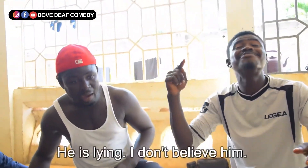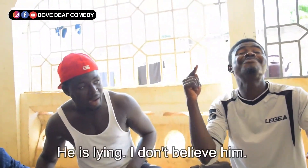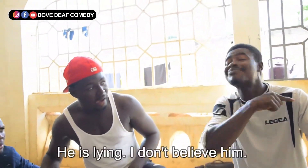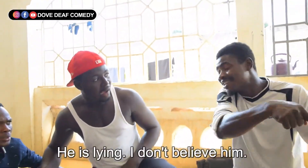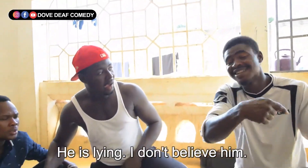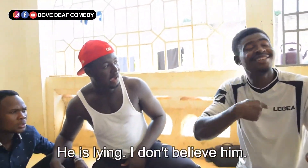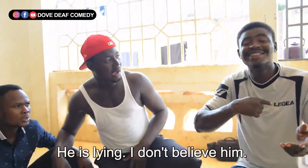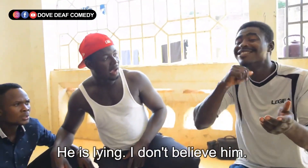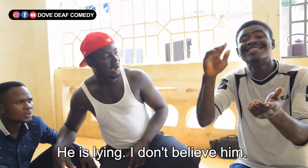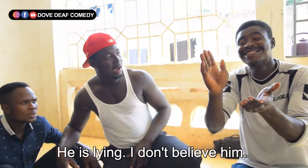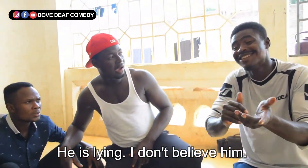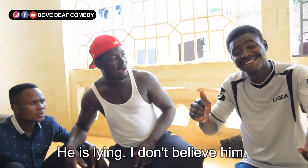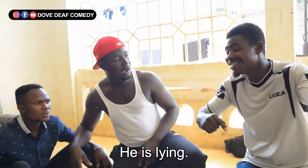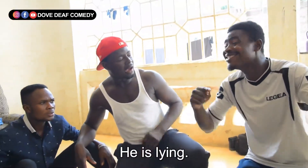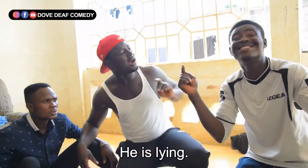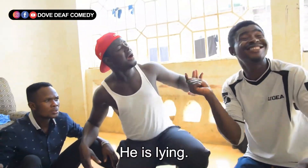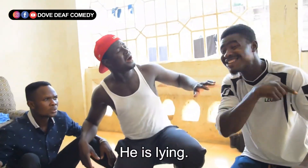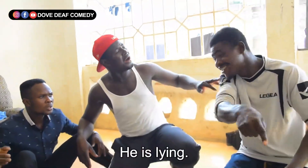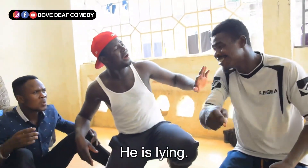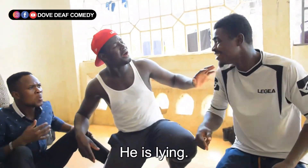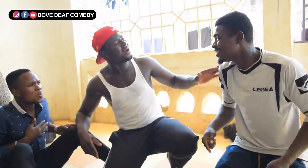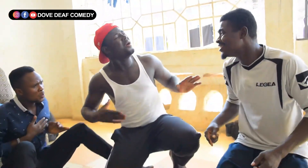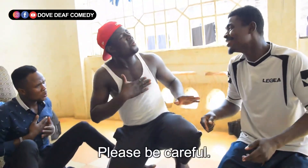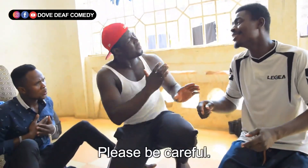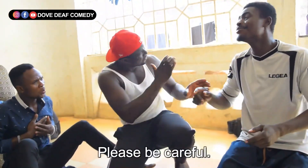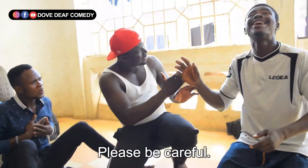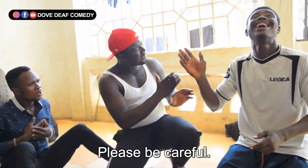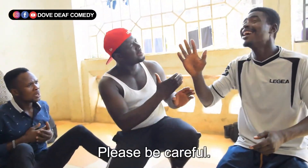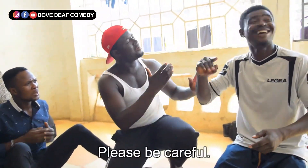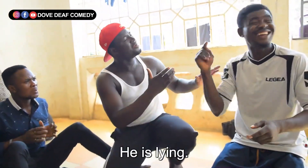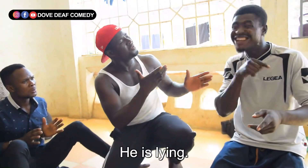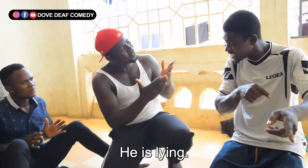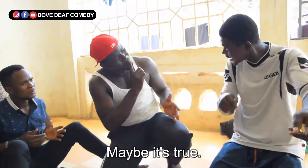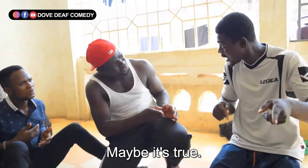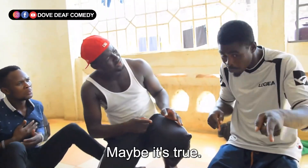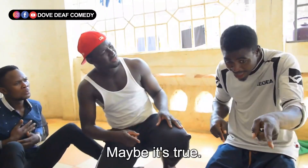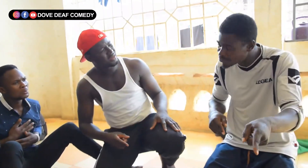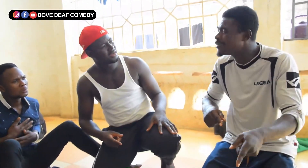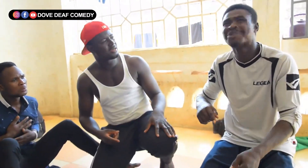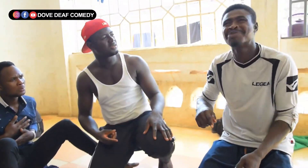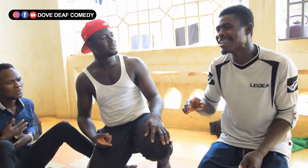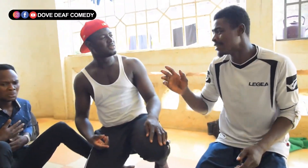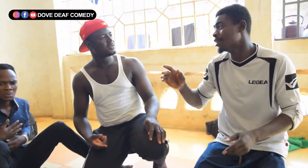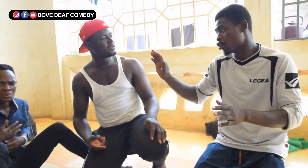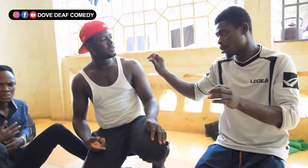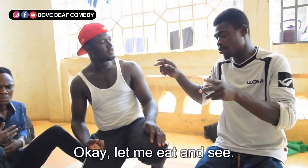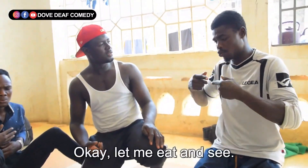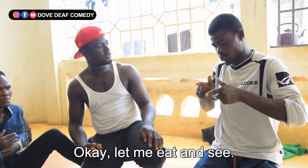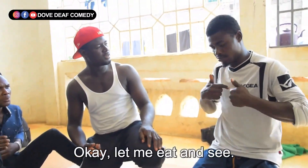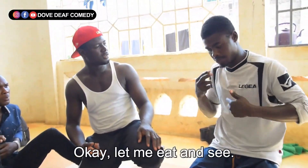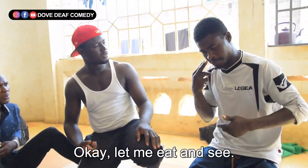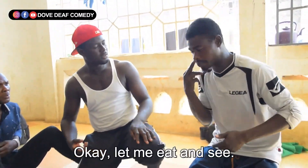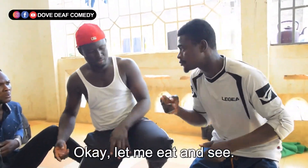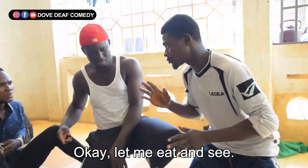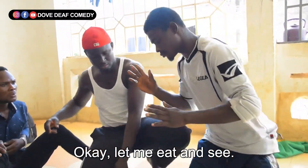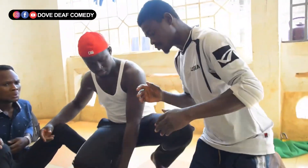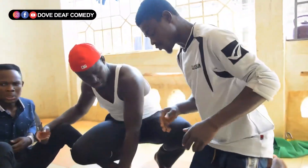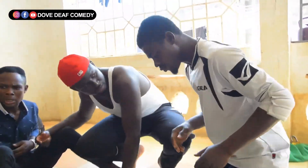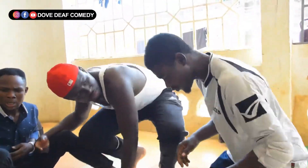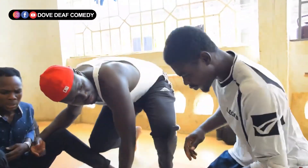He is lying. I don't believe him. He is lying. Please be careful. He is lying. Maybe it's true. Okay, let me eat